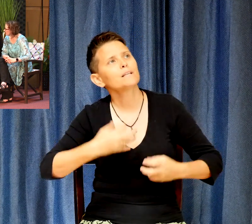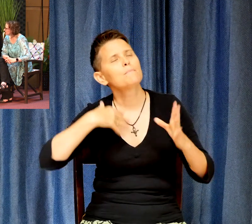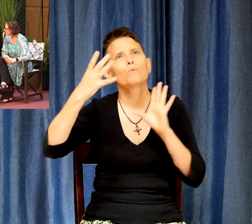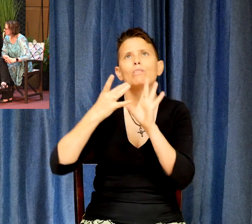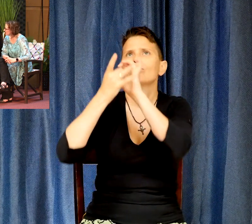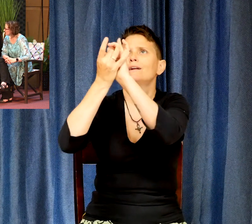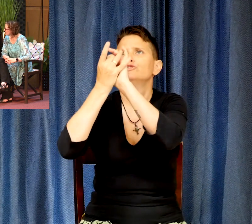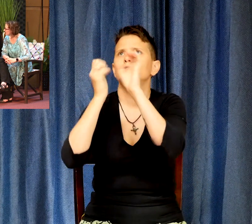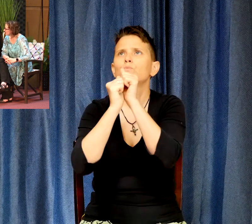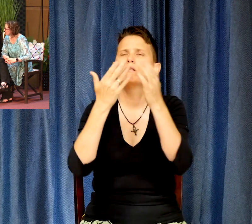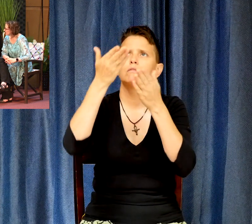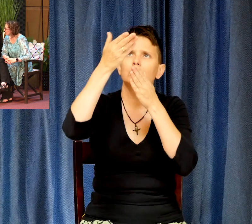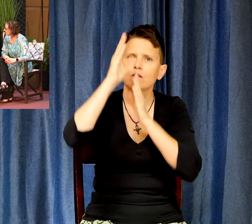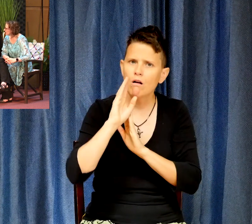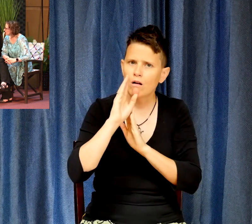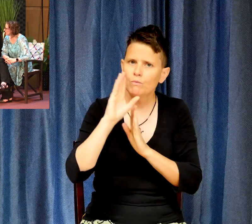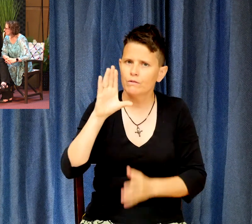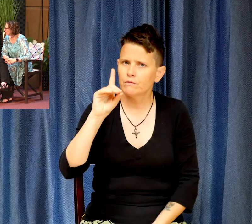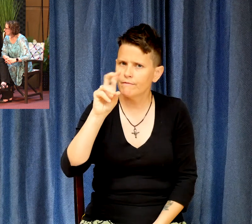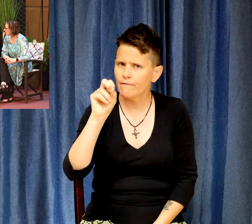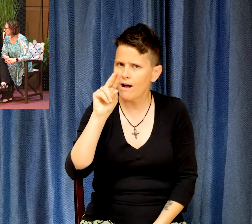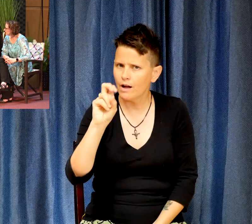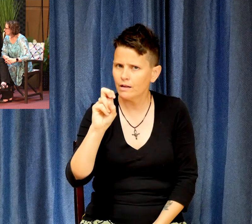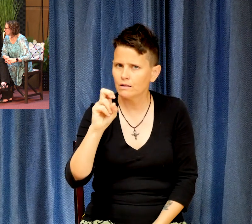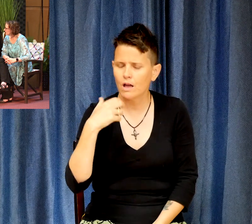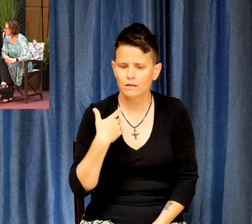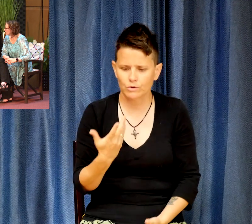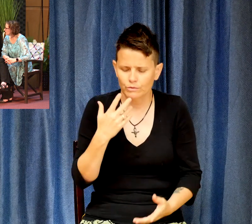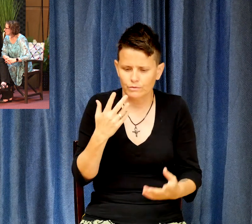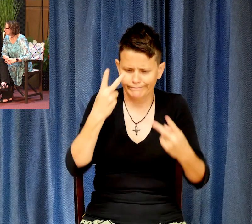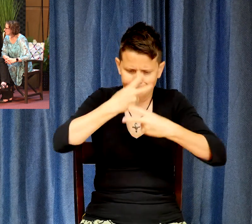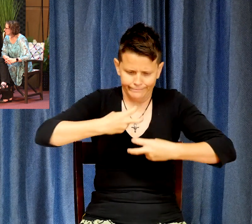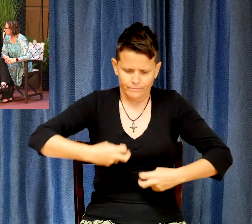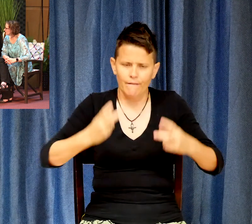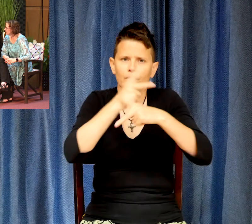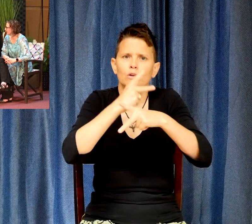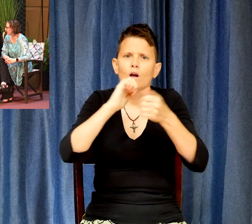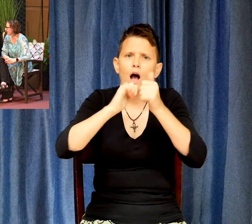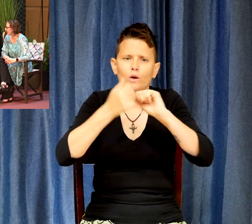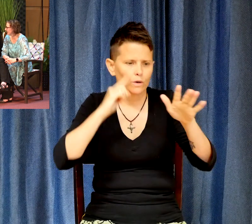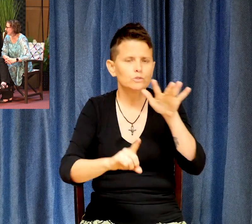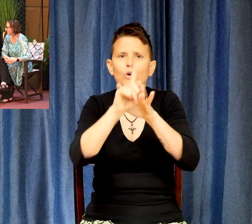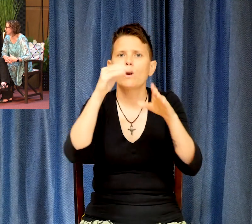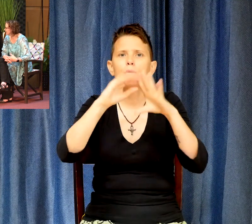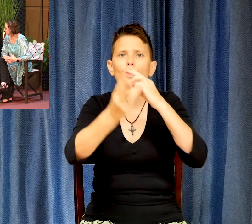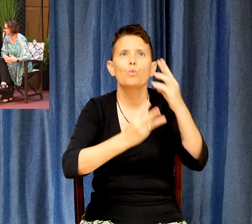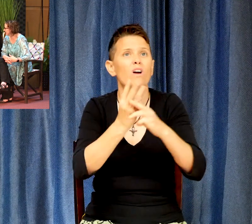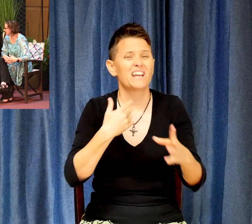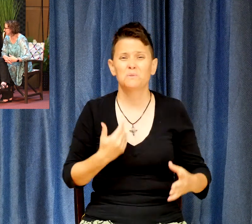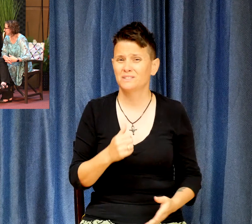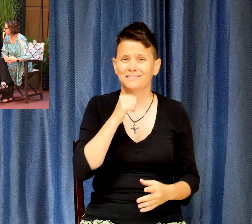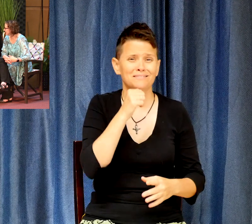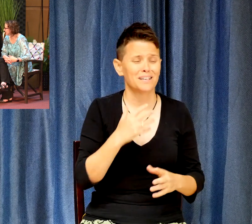divine to receive, right? Just in being who I am in the world. And it was really uncomfortable. It was really scary